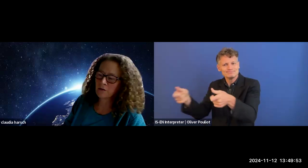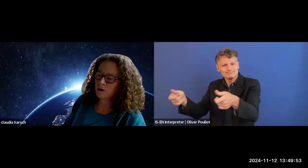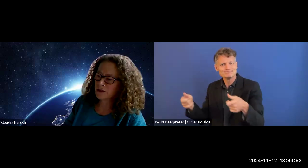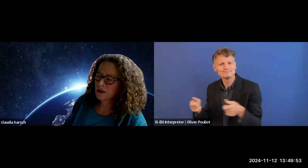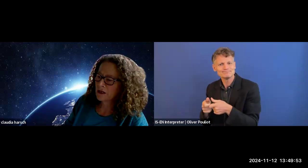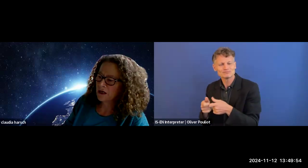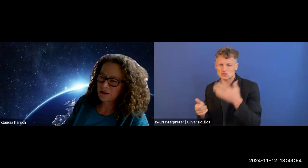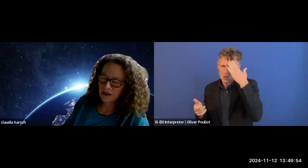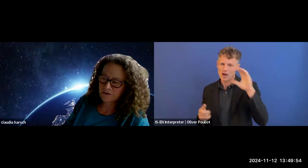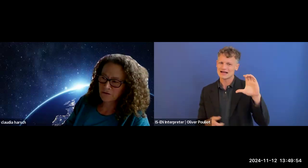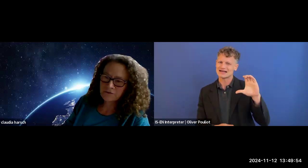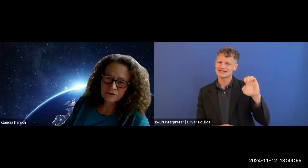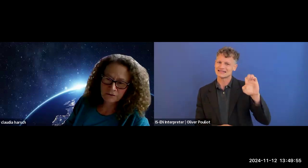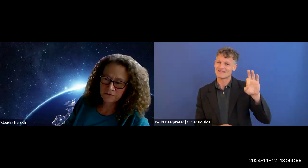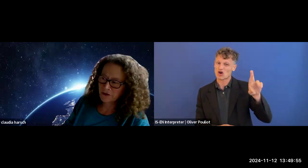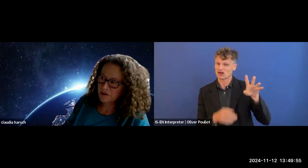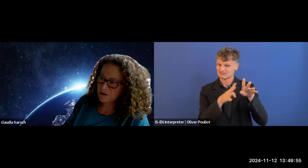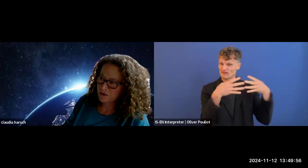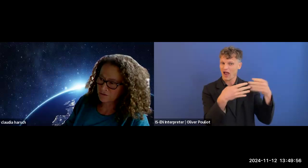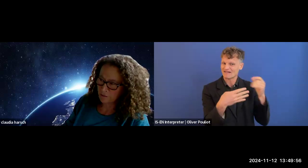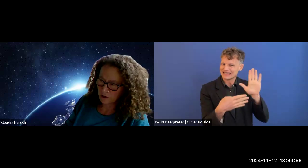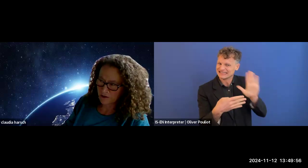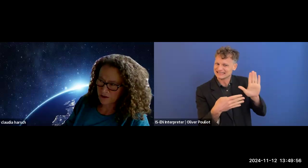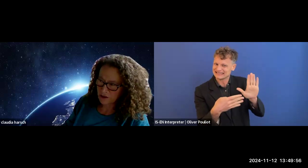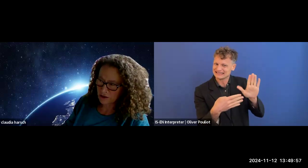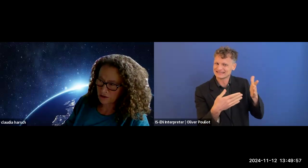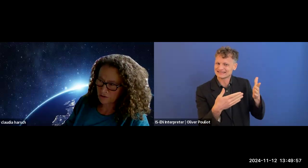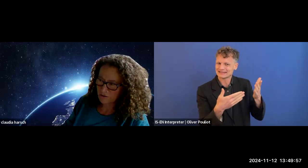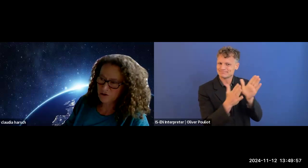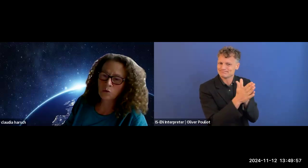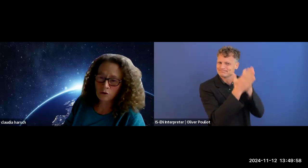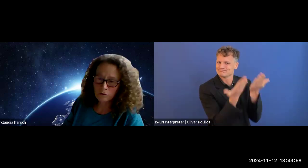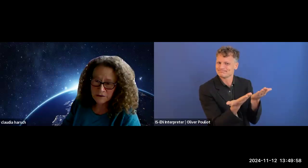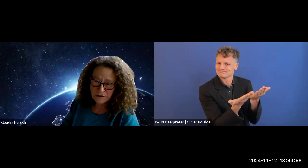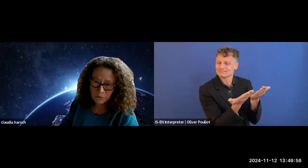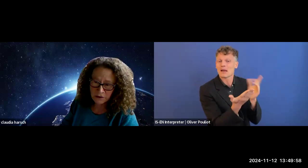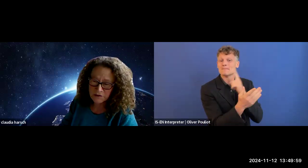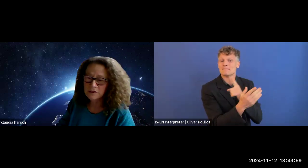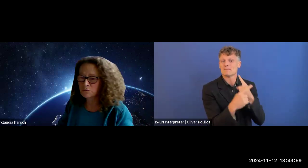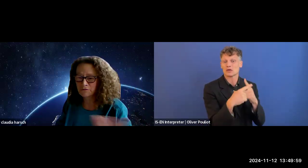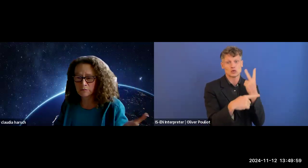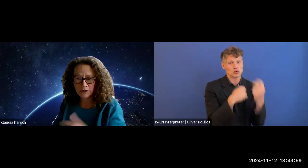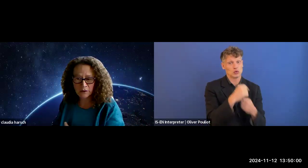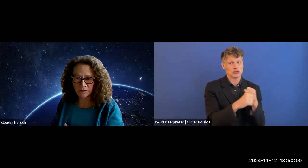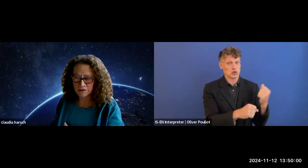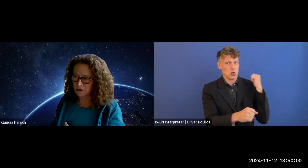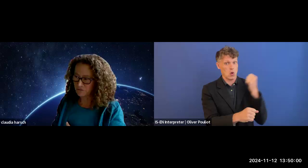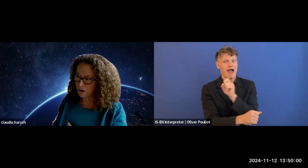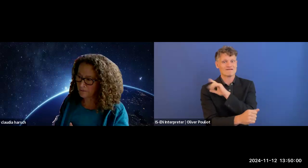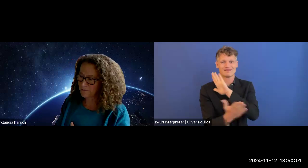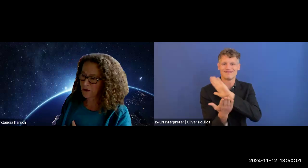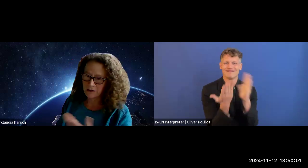be familiar with. And it has 5 different phases. The familiarization. So all participants need to be familiar